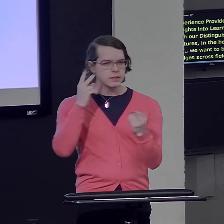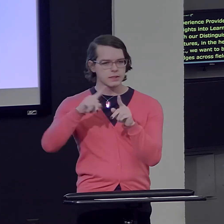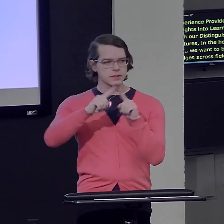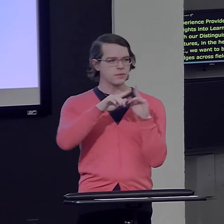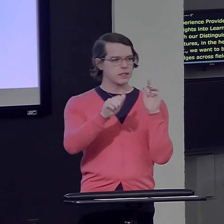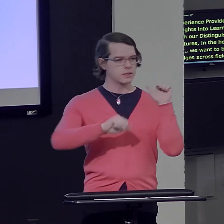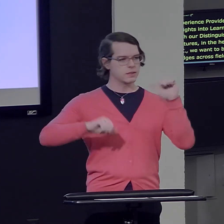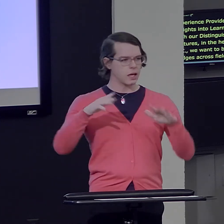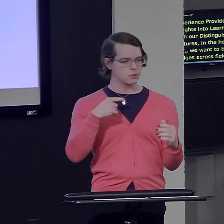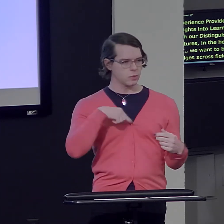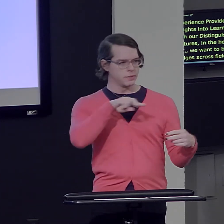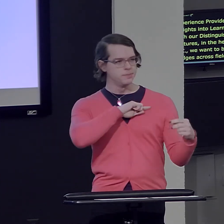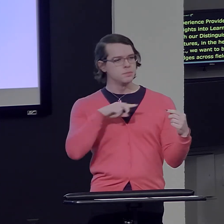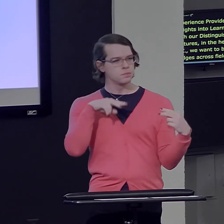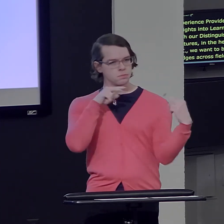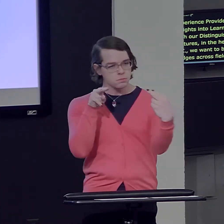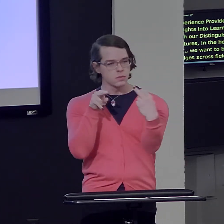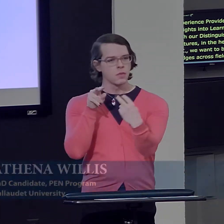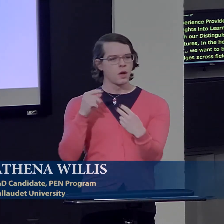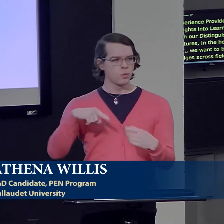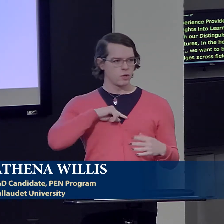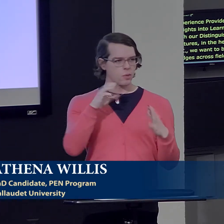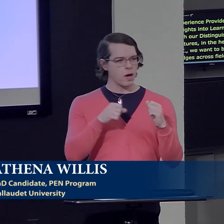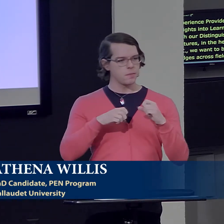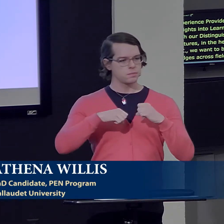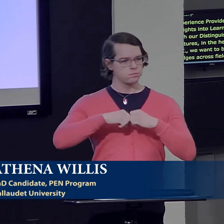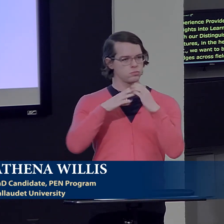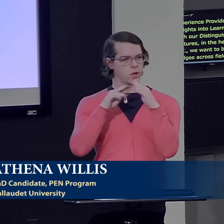across communities, countries,